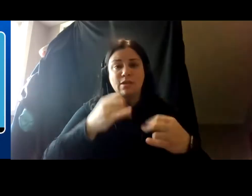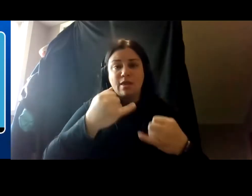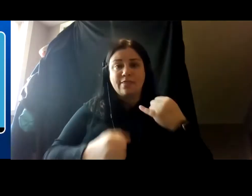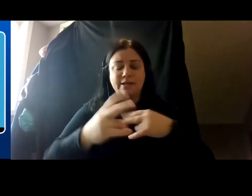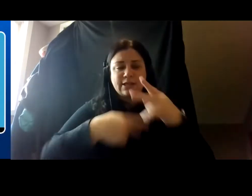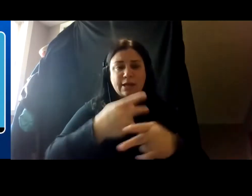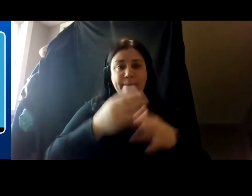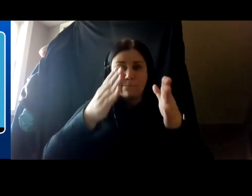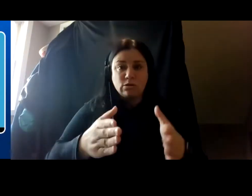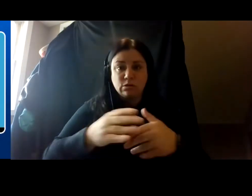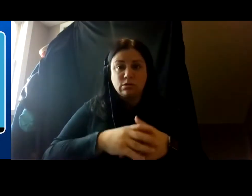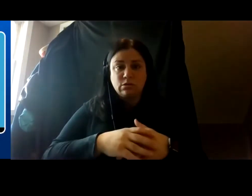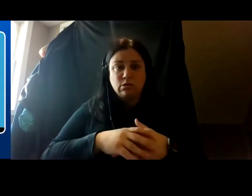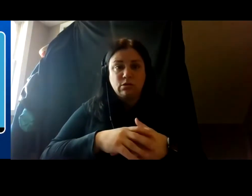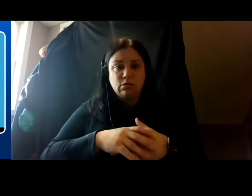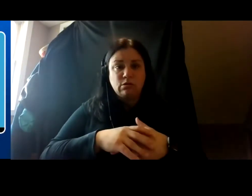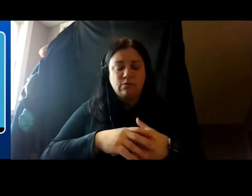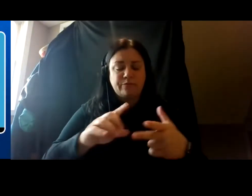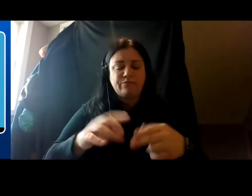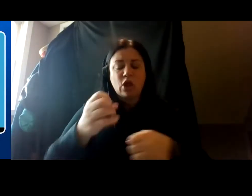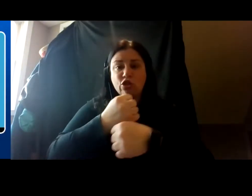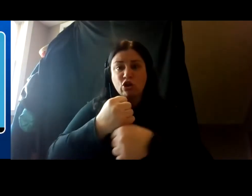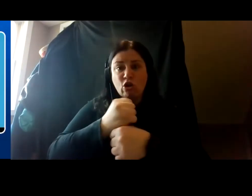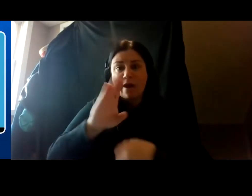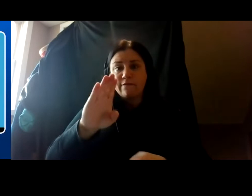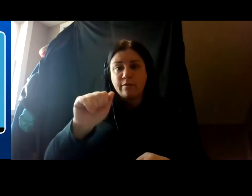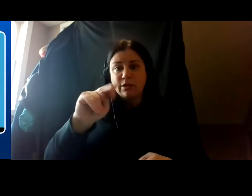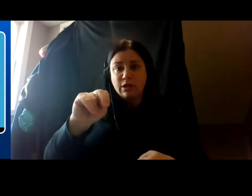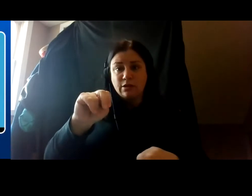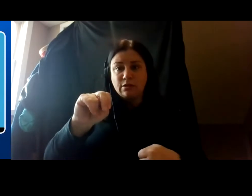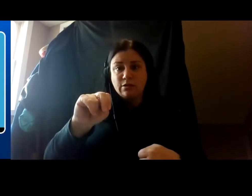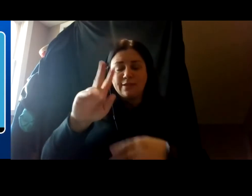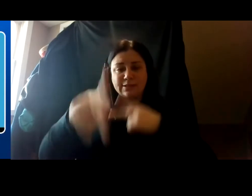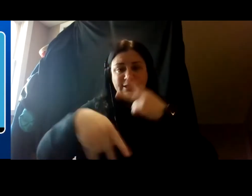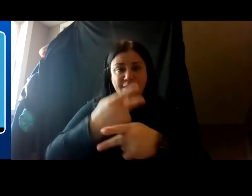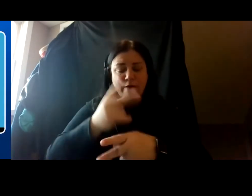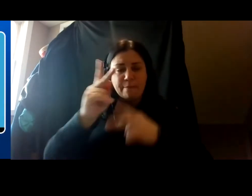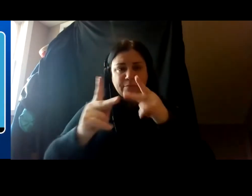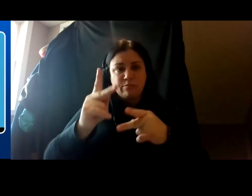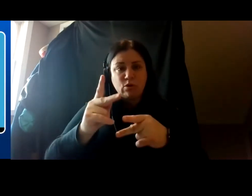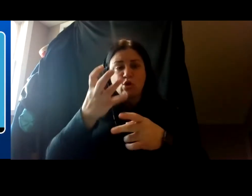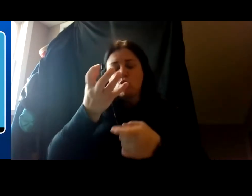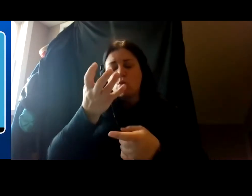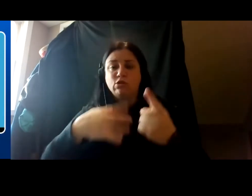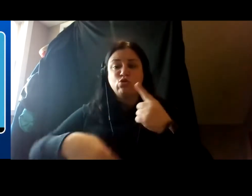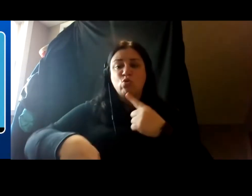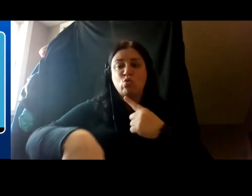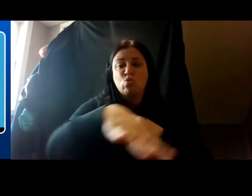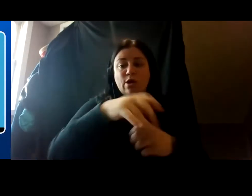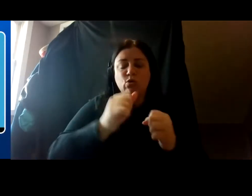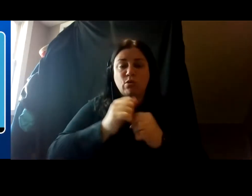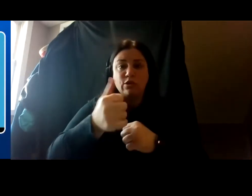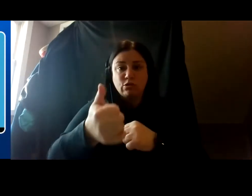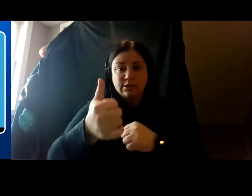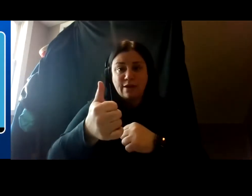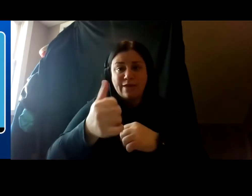this is the last type of person, the next one, which is the coffee bean. And this is the type of people that you want to surround yourself with, the clients you want to